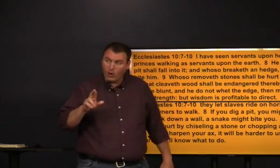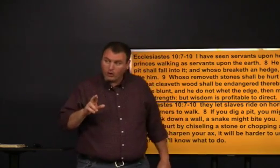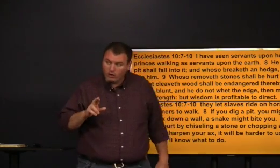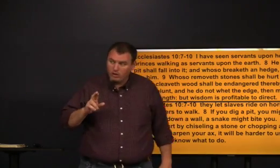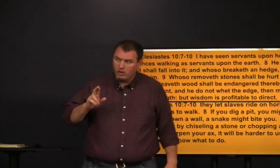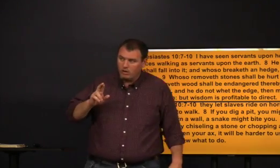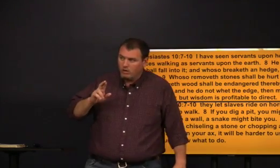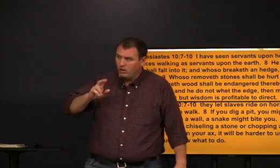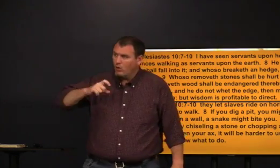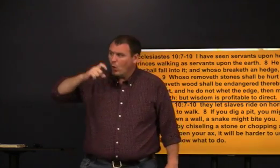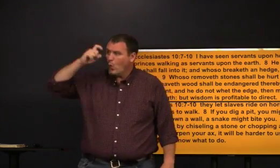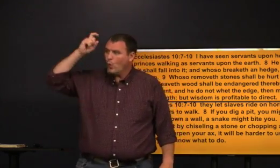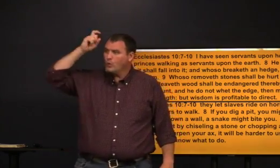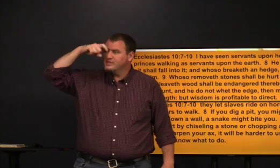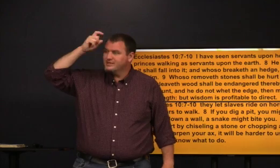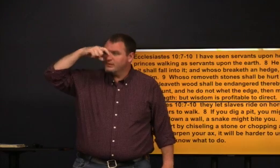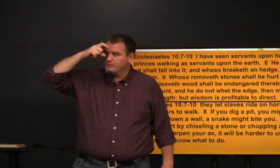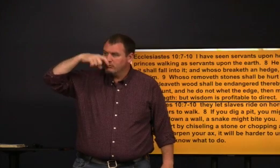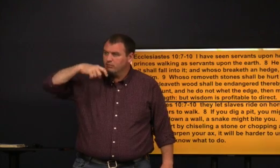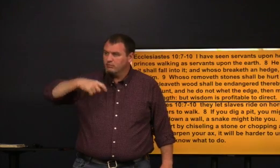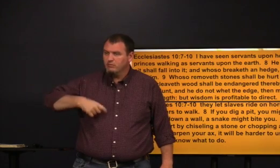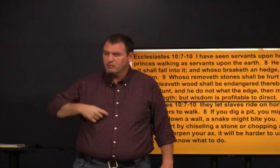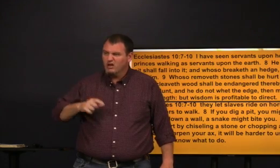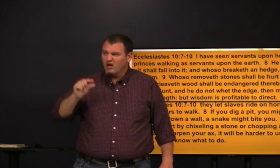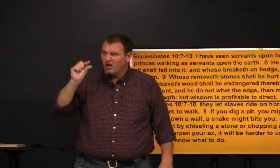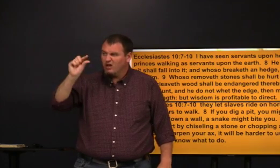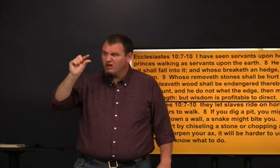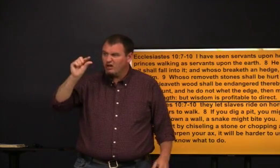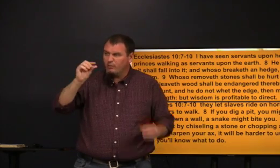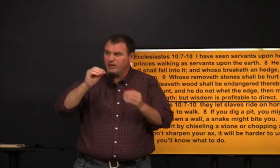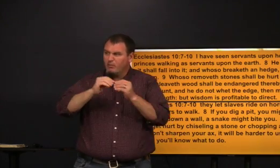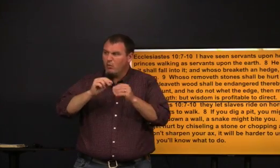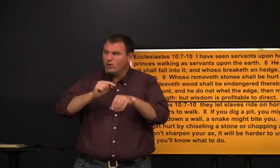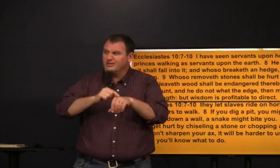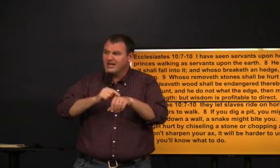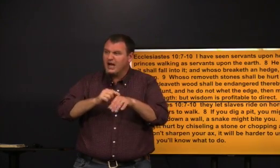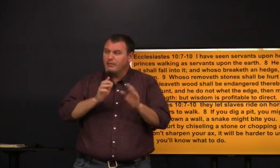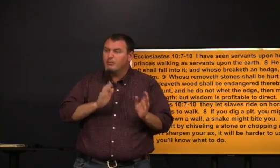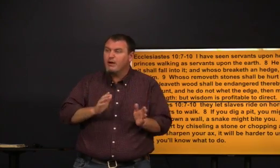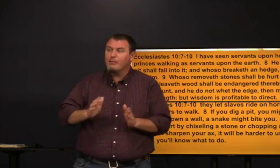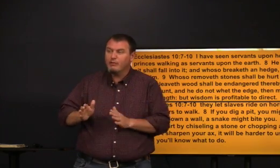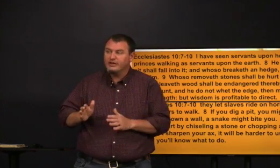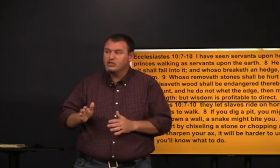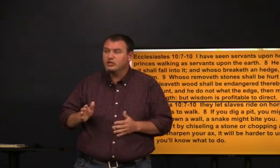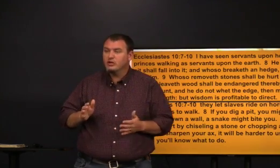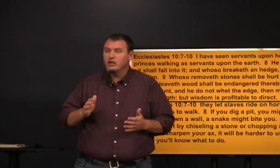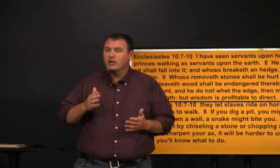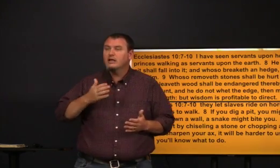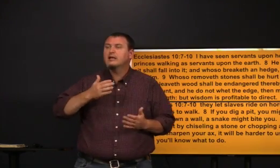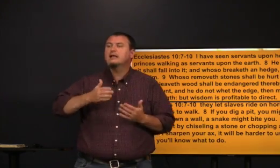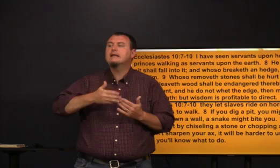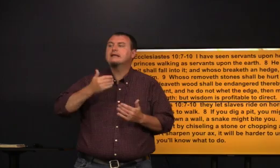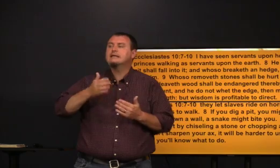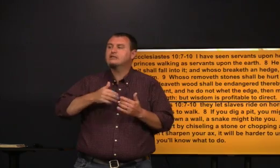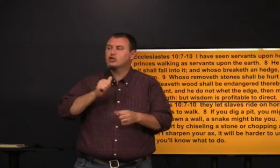Or wisdom, a little bit more time in preparation, easier